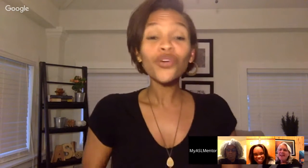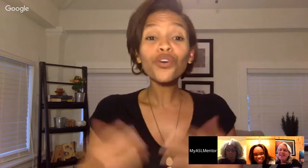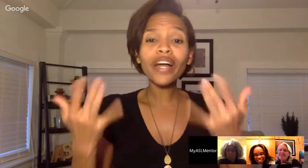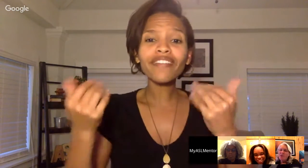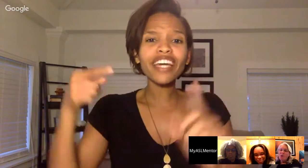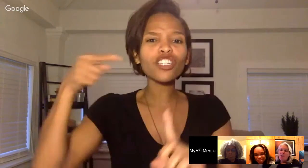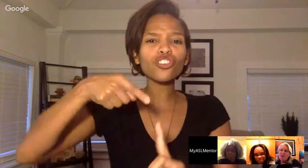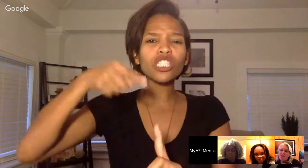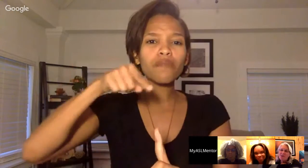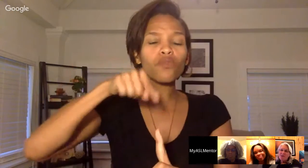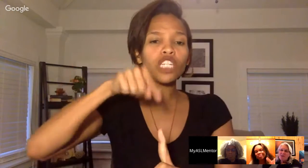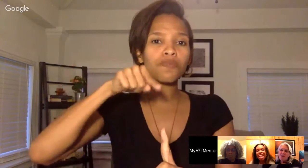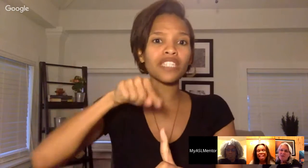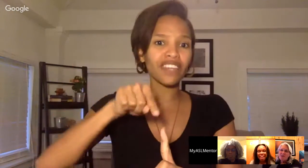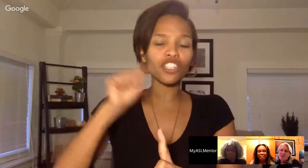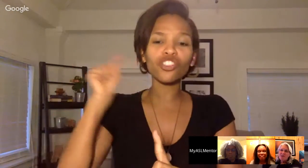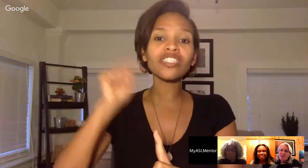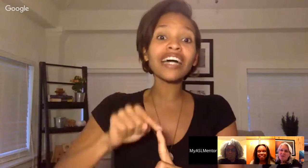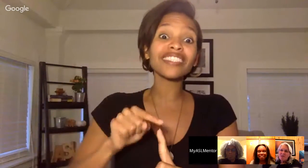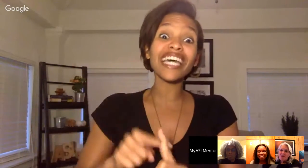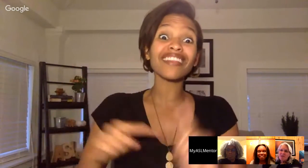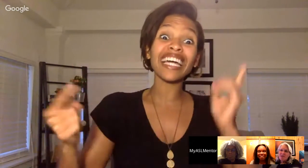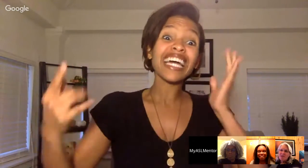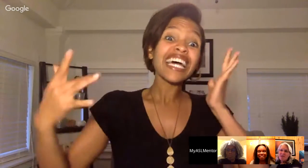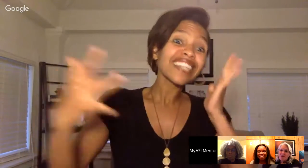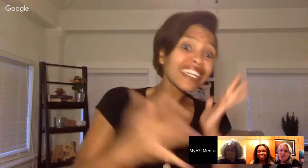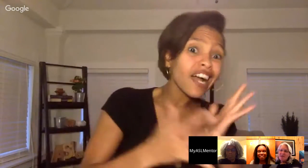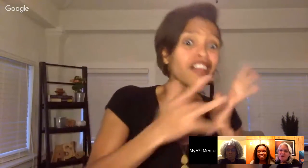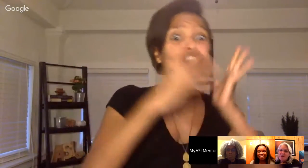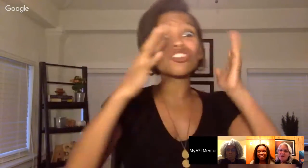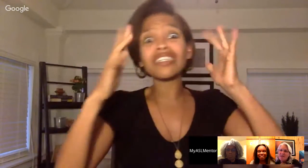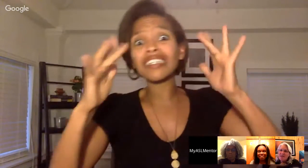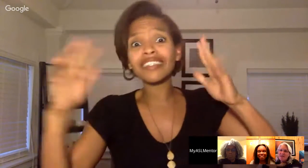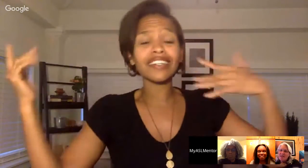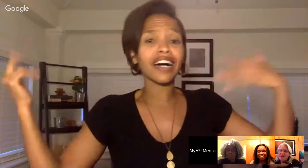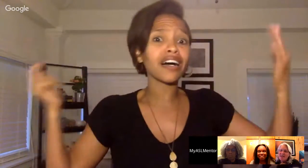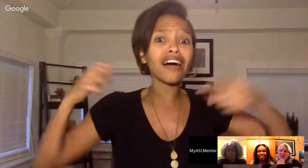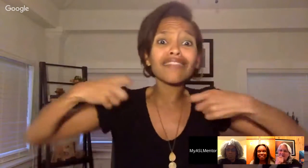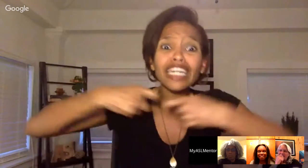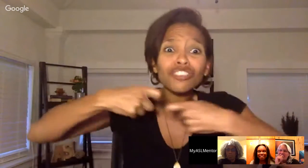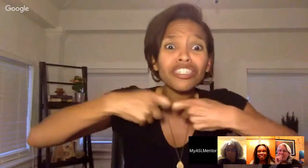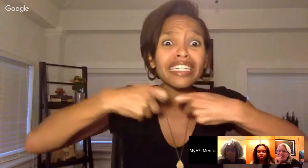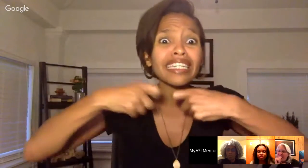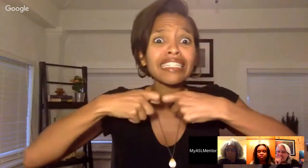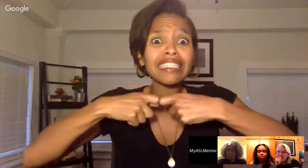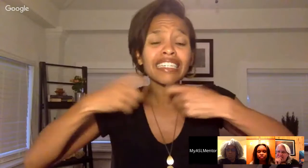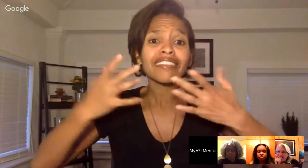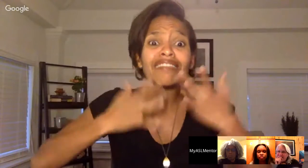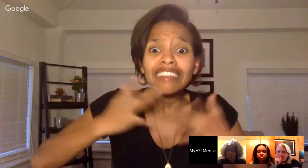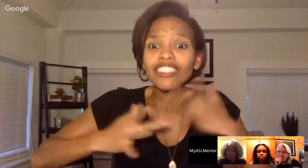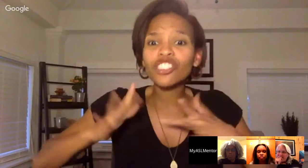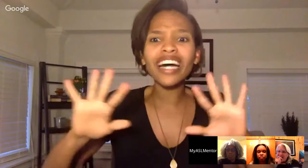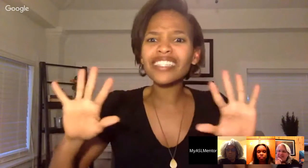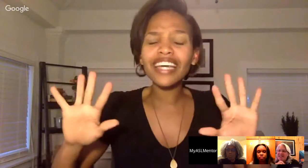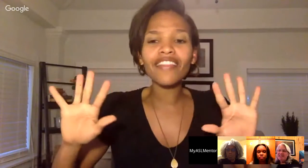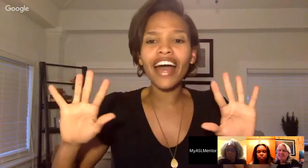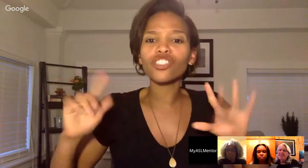You were right there. Just be more specific, because she's not saying like technology, electric. She's not saying that.